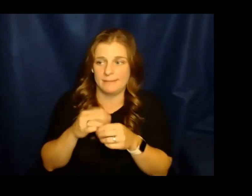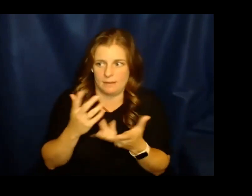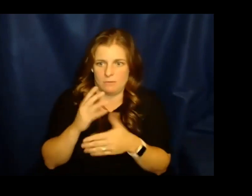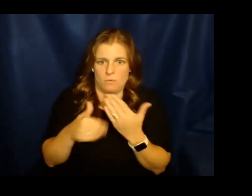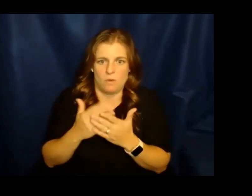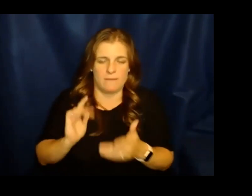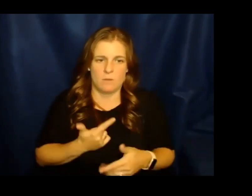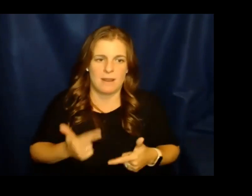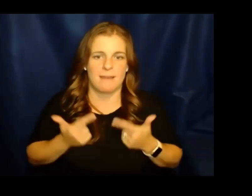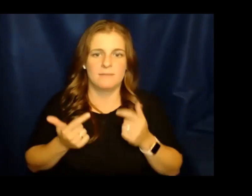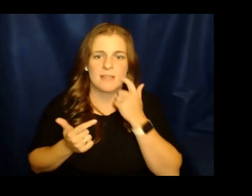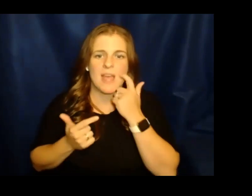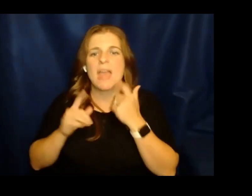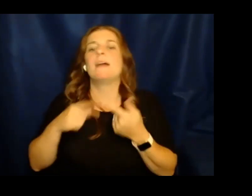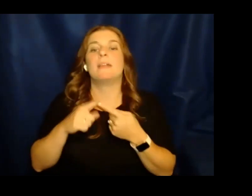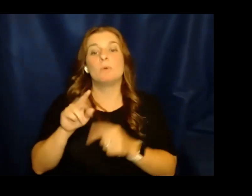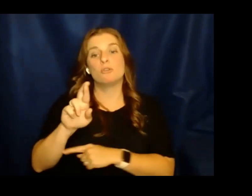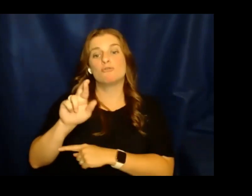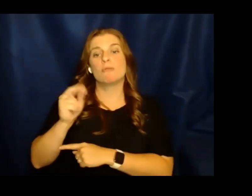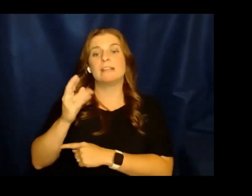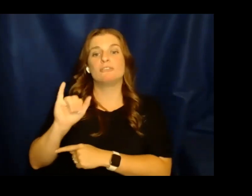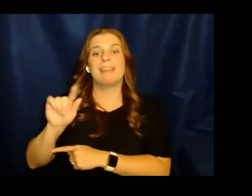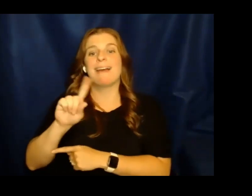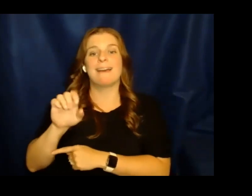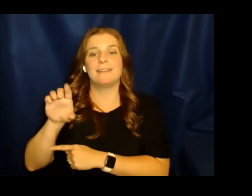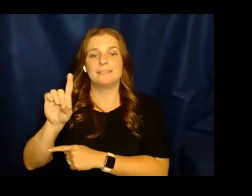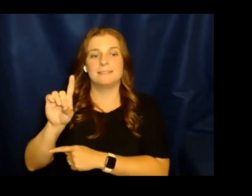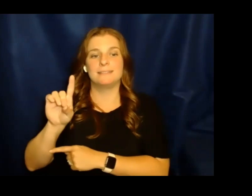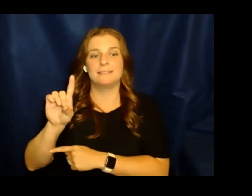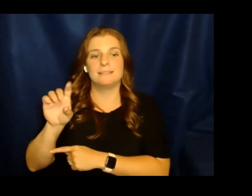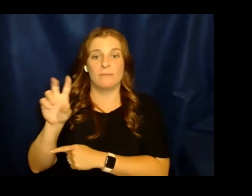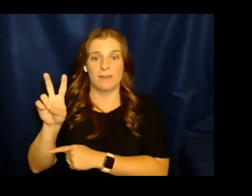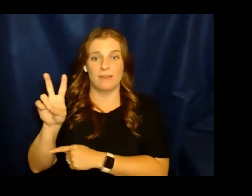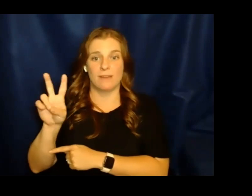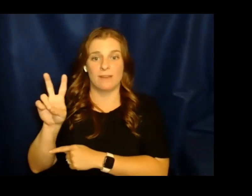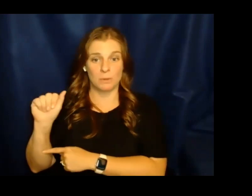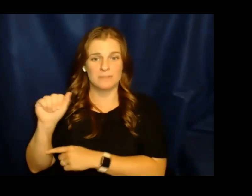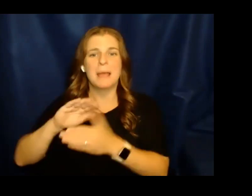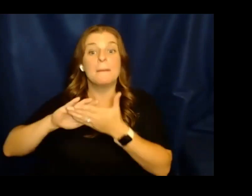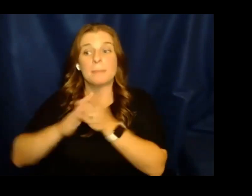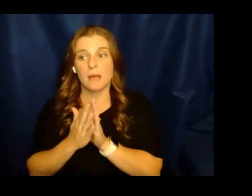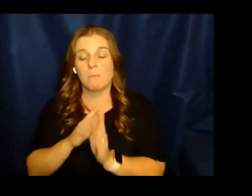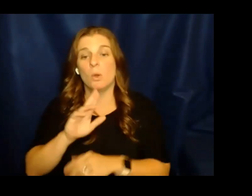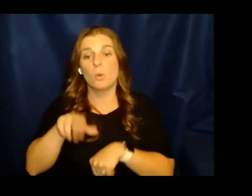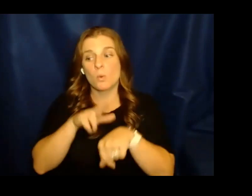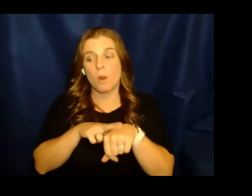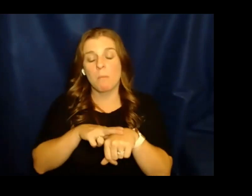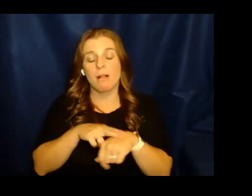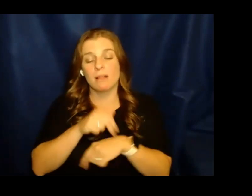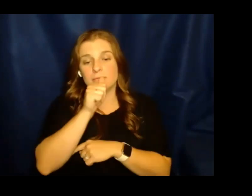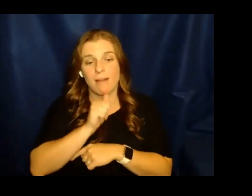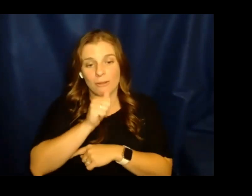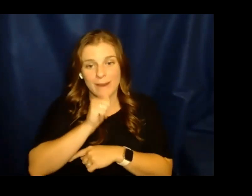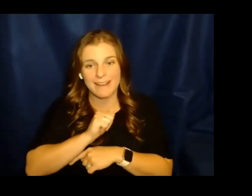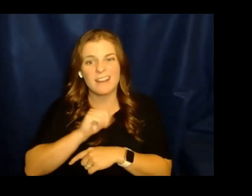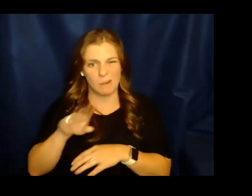when racialized sexual violence and abuse become normalized, tolerated, and perpetuated in our culture,